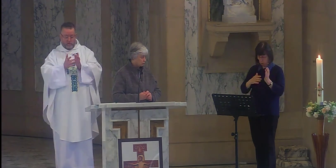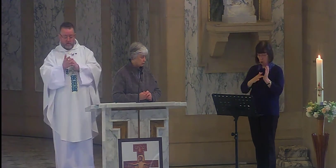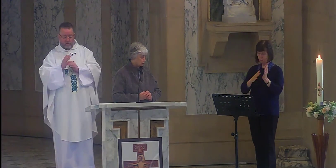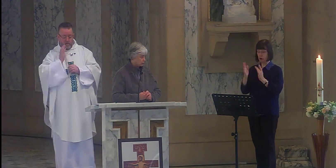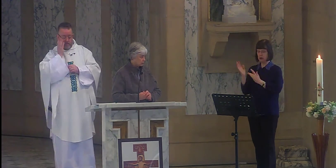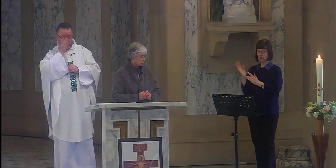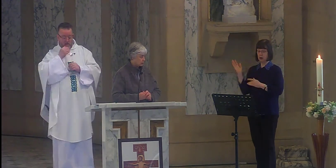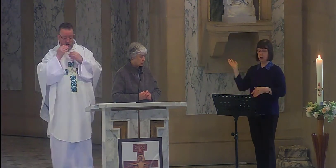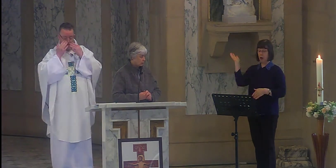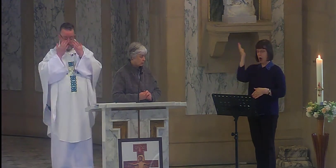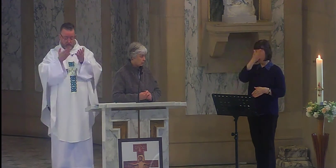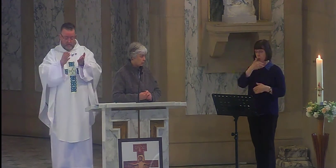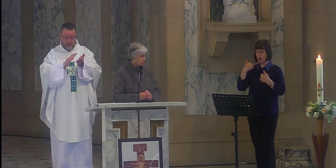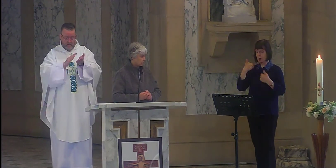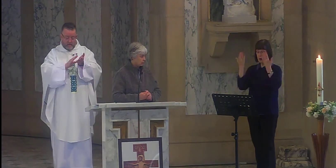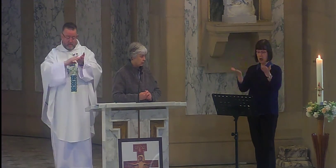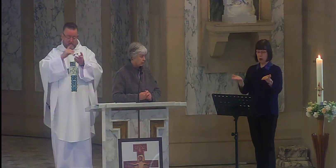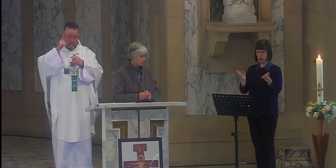Blessed is the fruit of thy womb, Jesus.